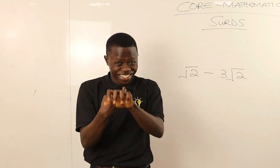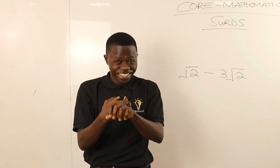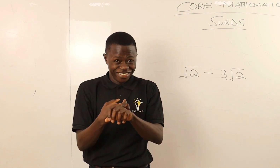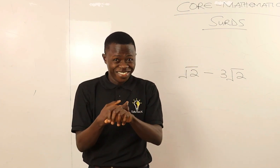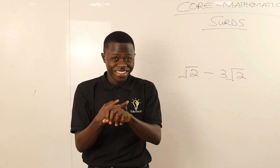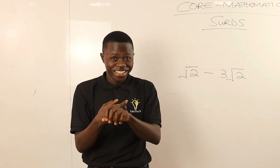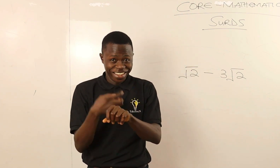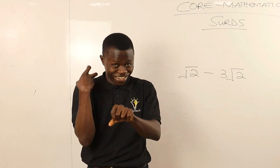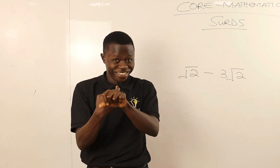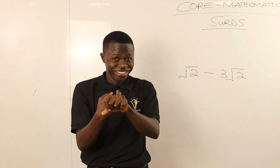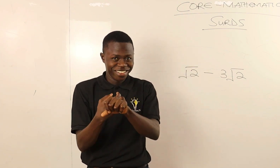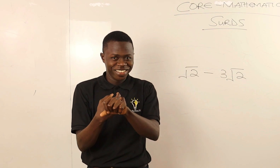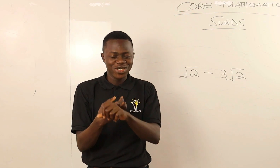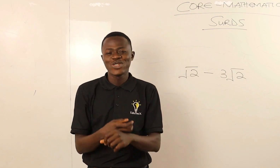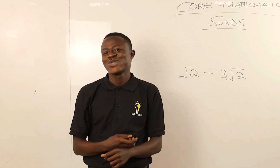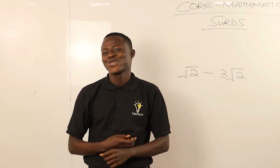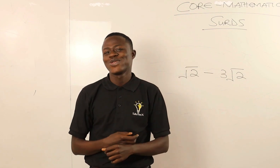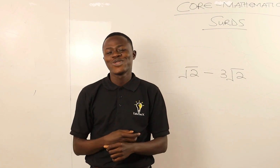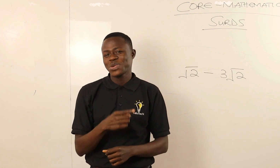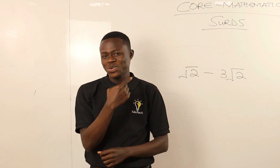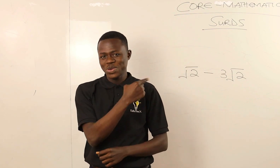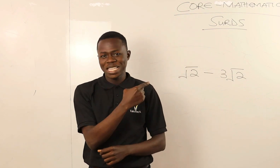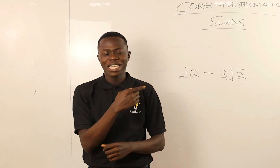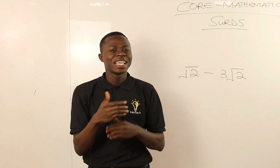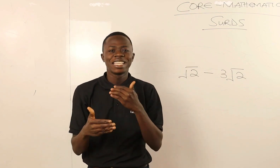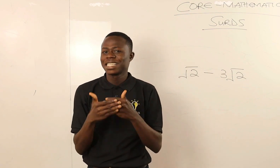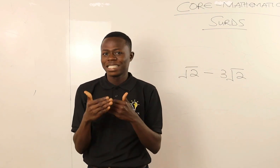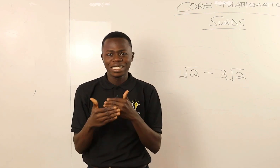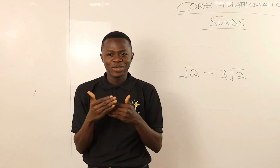might think that this is quite complex as compared to 2 plus 2, right?